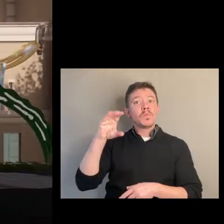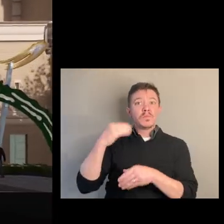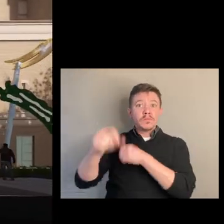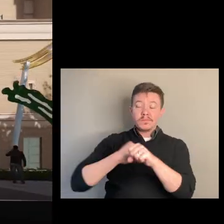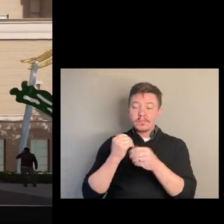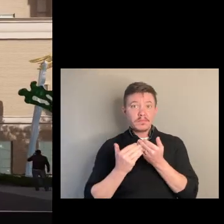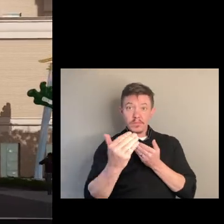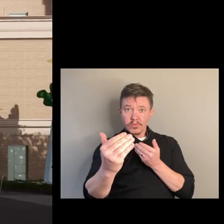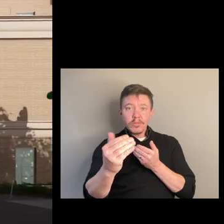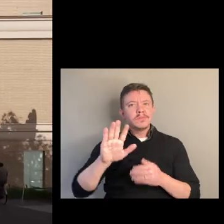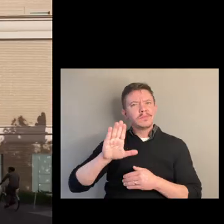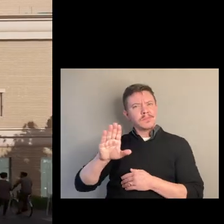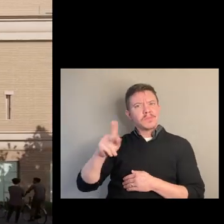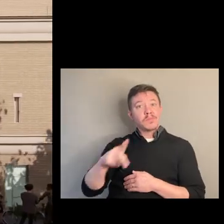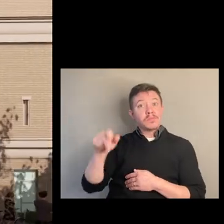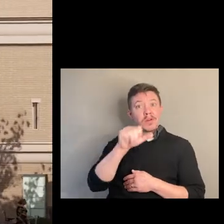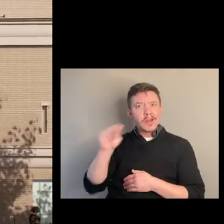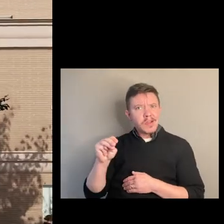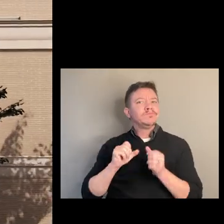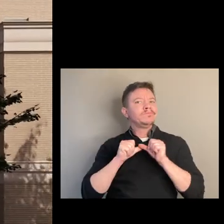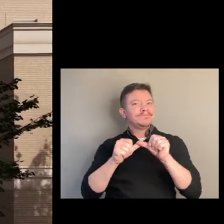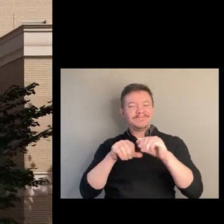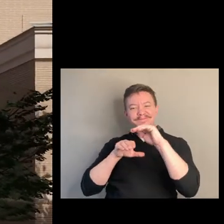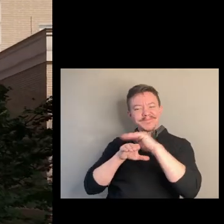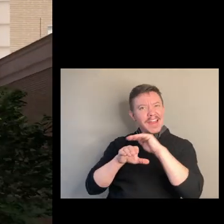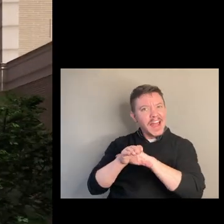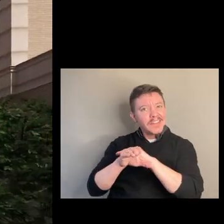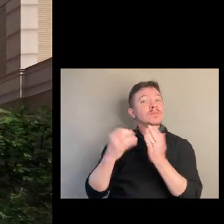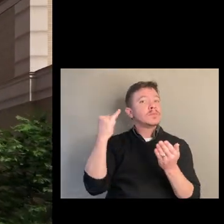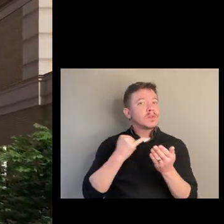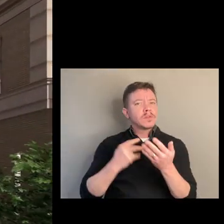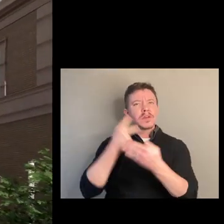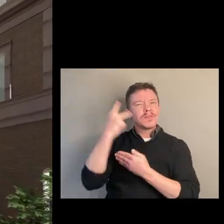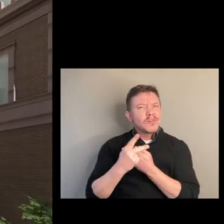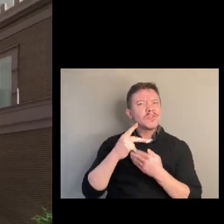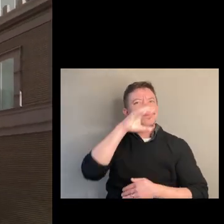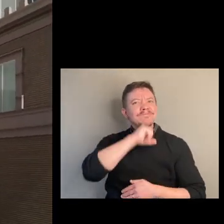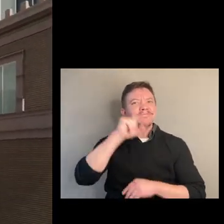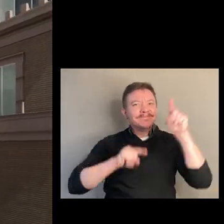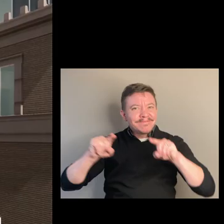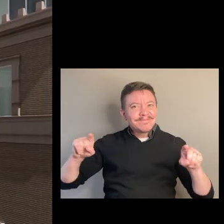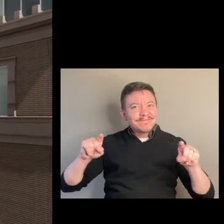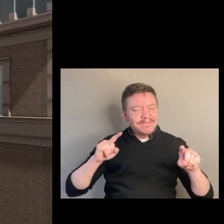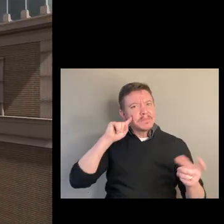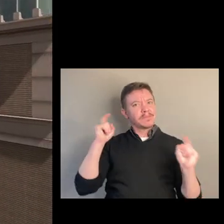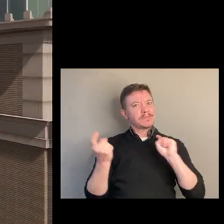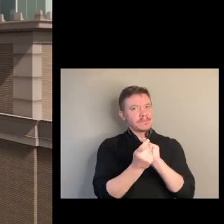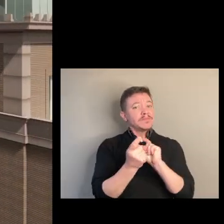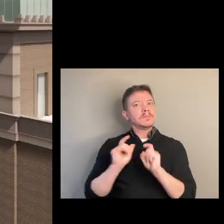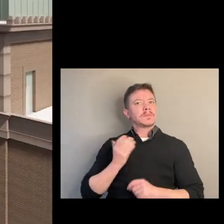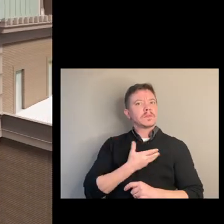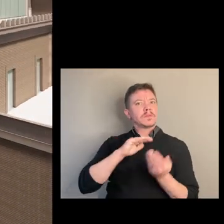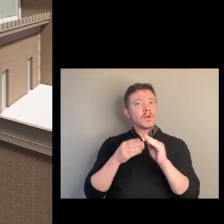next century, your Portland Art Museum will continue to provide access to the arts and programs for all ages and evolve to meet the